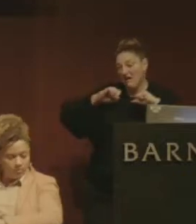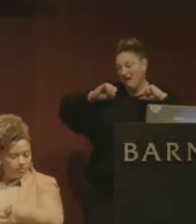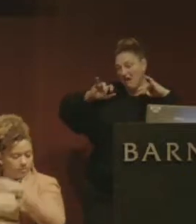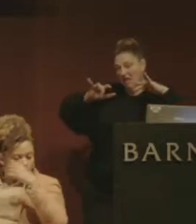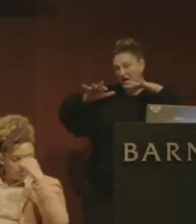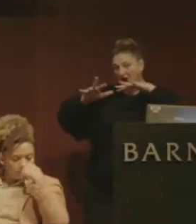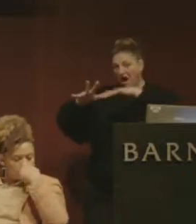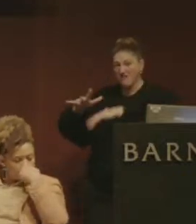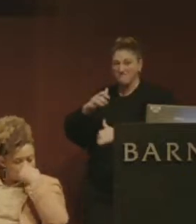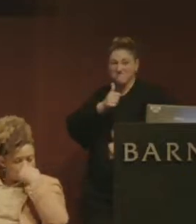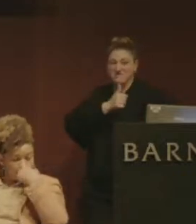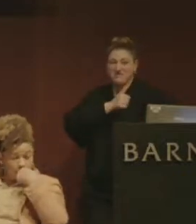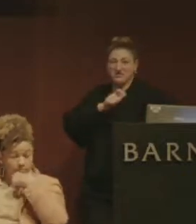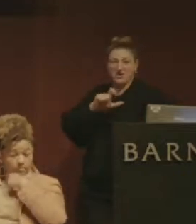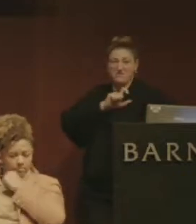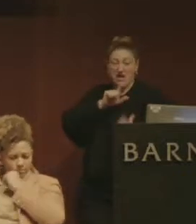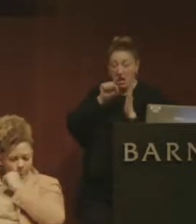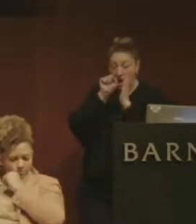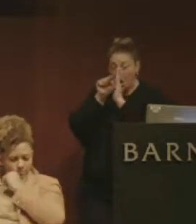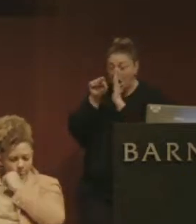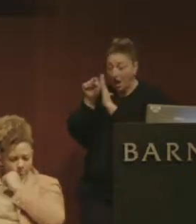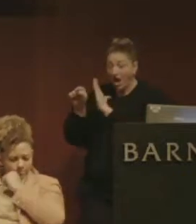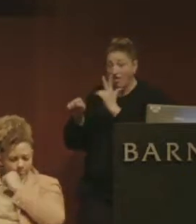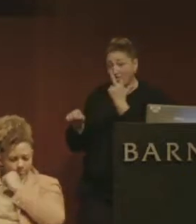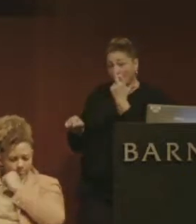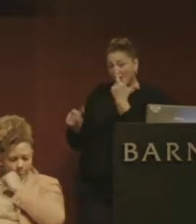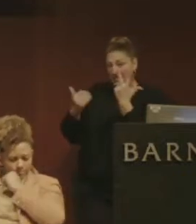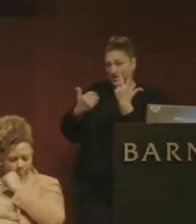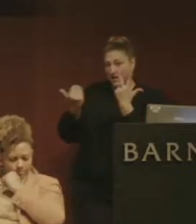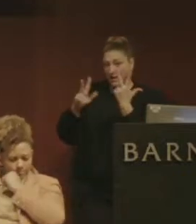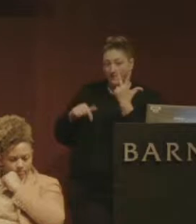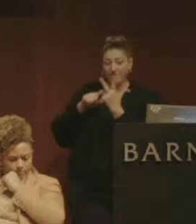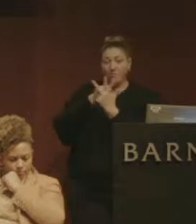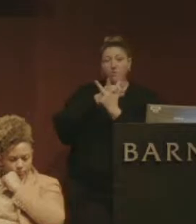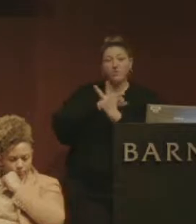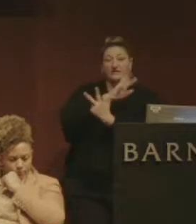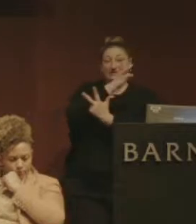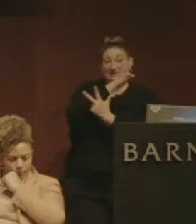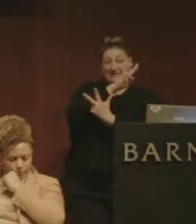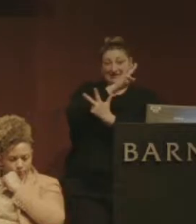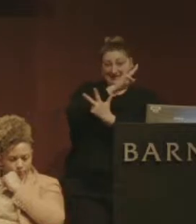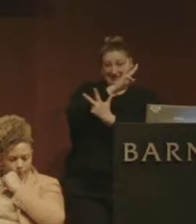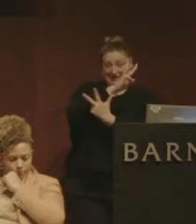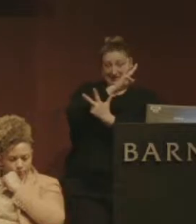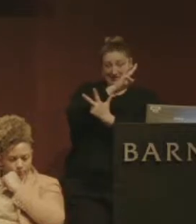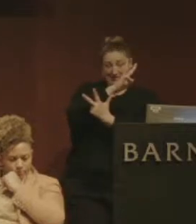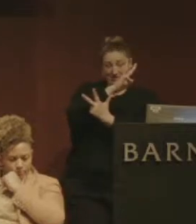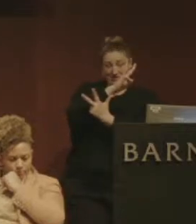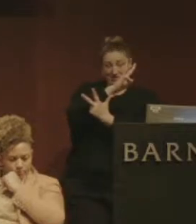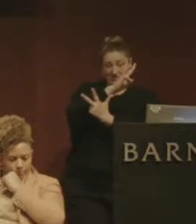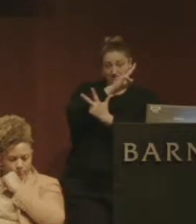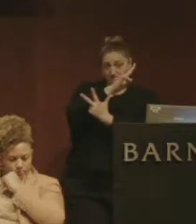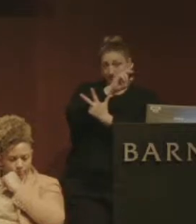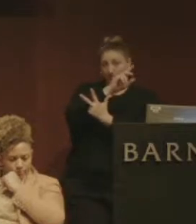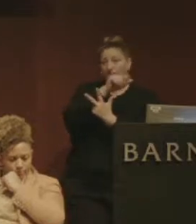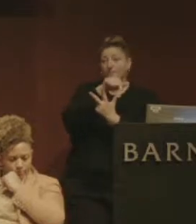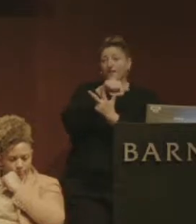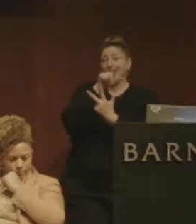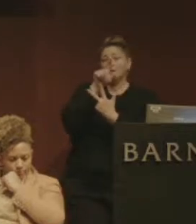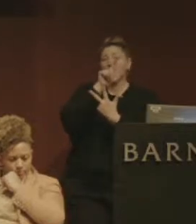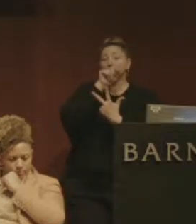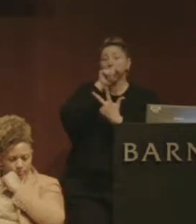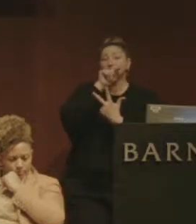State Military Police executed three young people, 16-year-old Patrick Sapucaia,